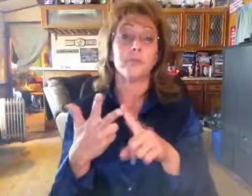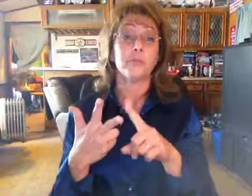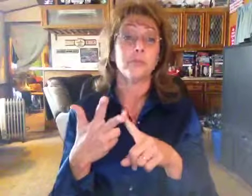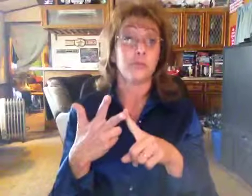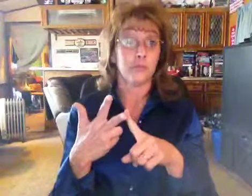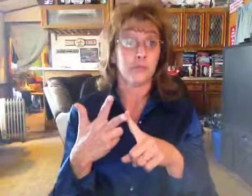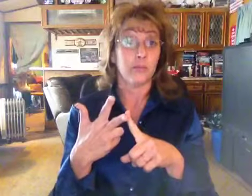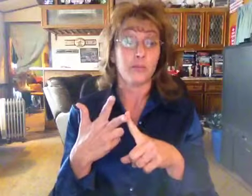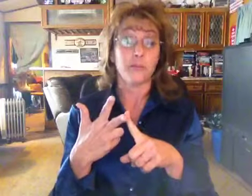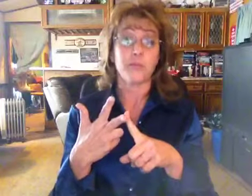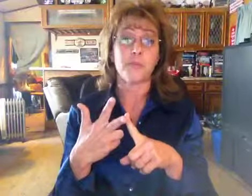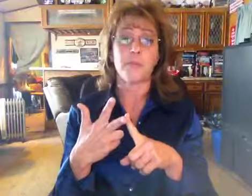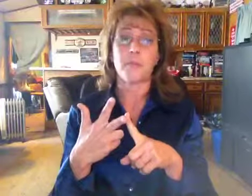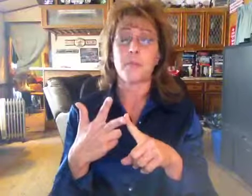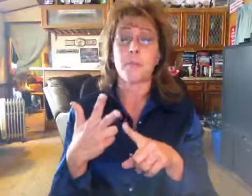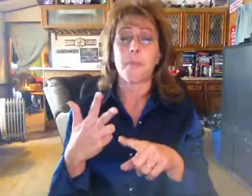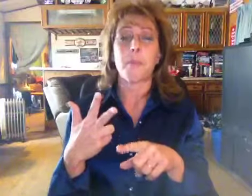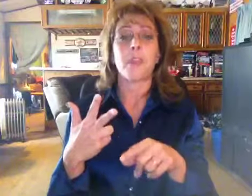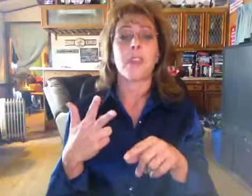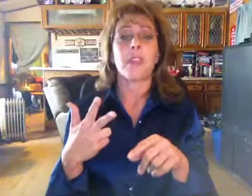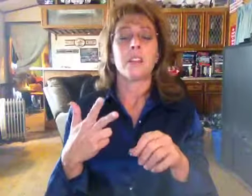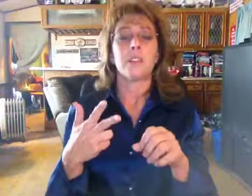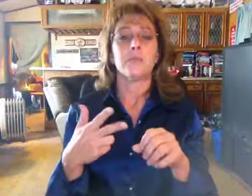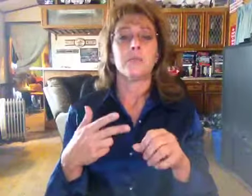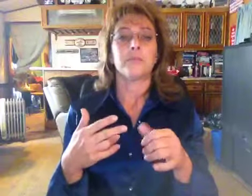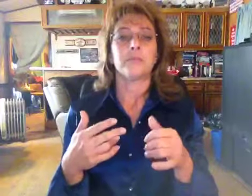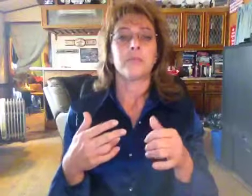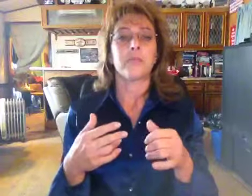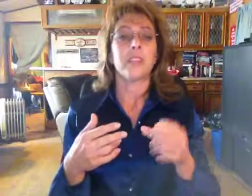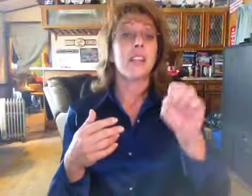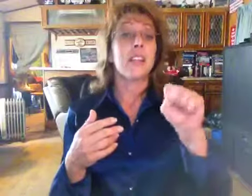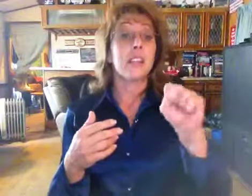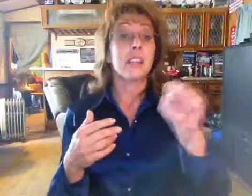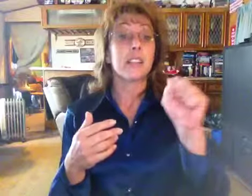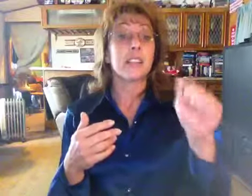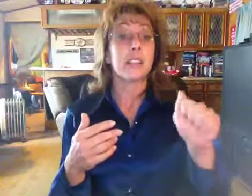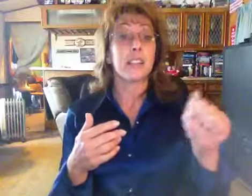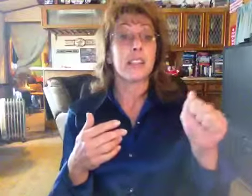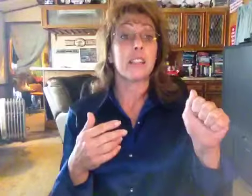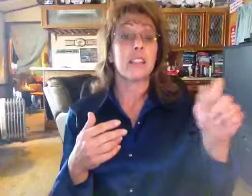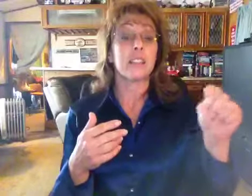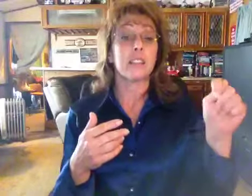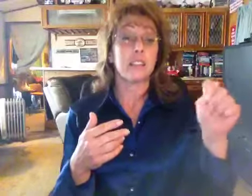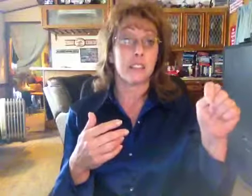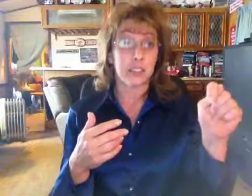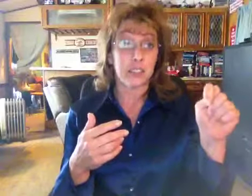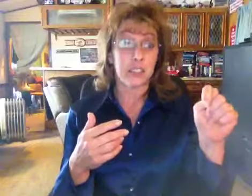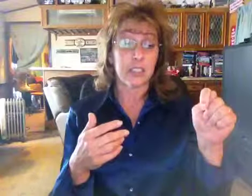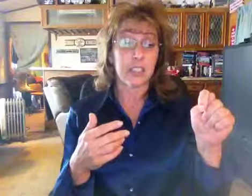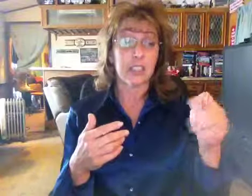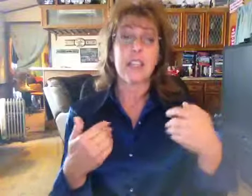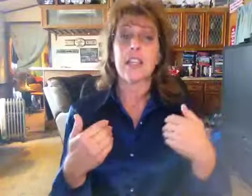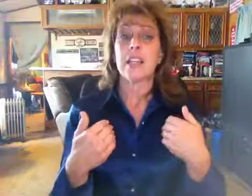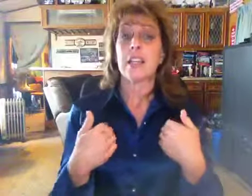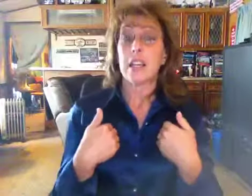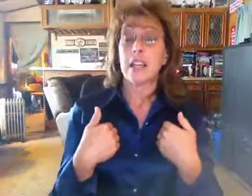learning grammar, is that there's now sections on the SAT in which there'll be grammar questions. So, you know, if